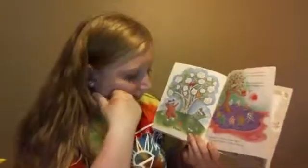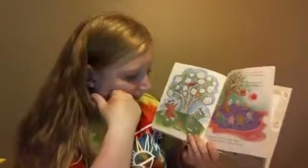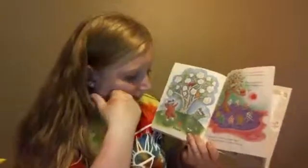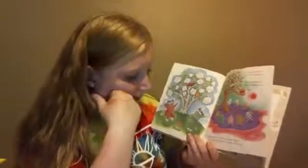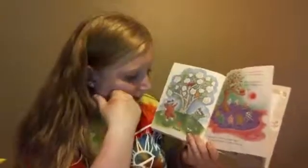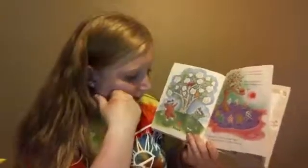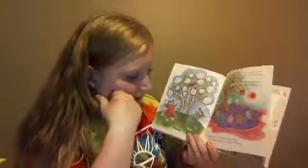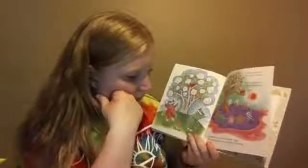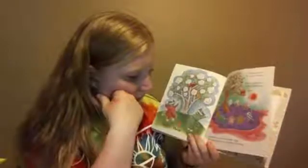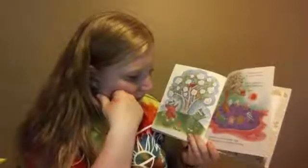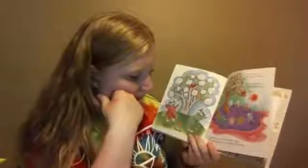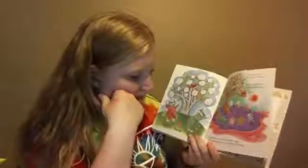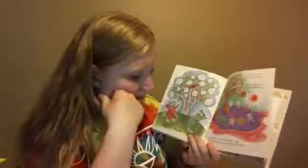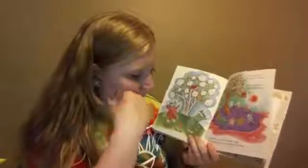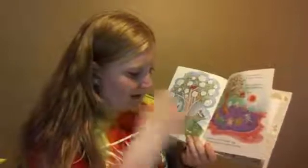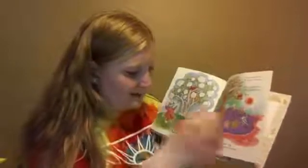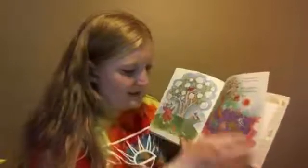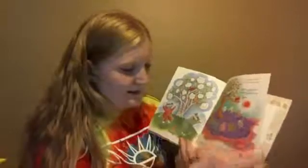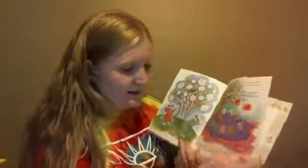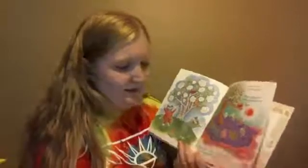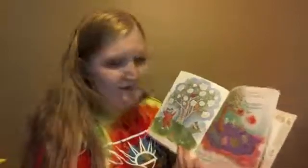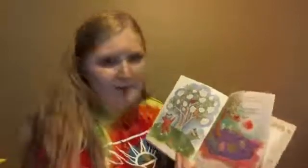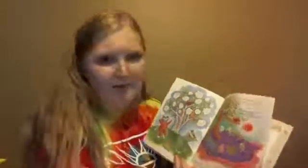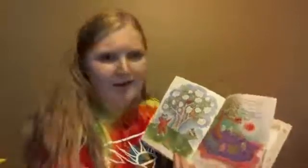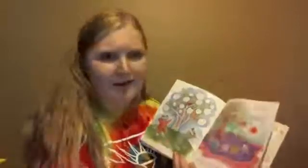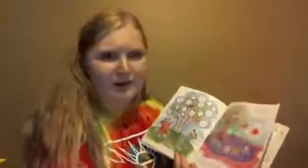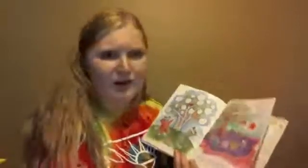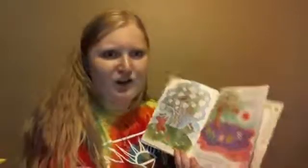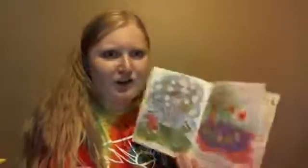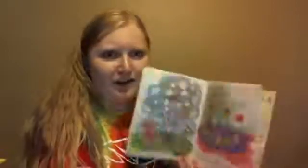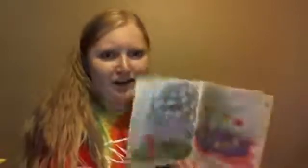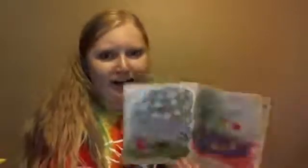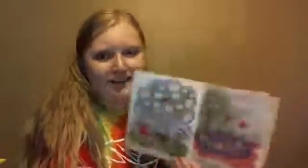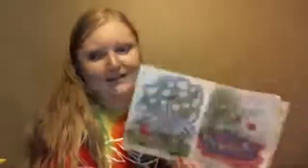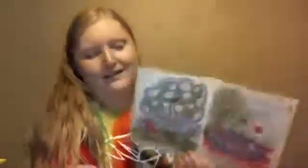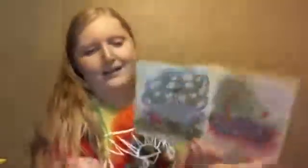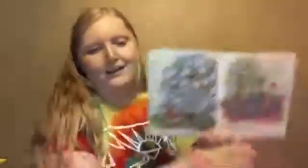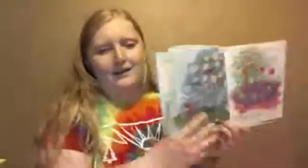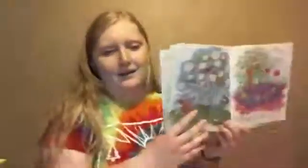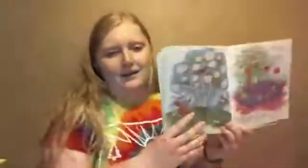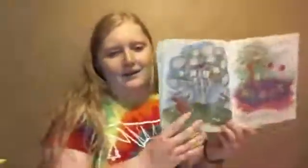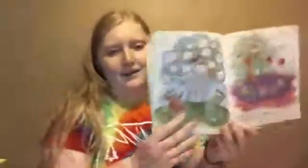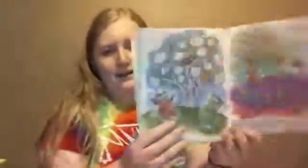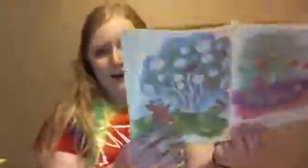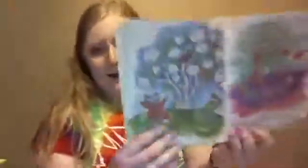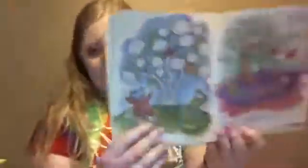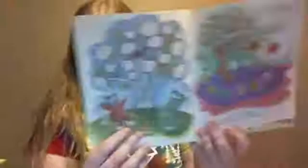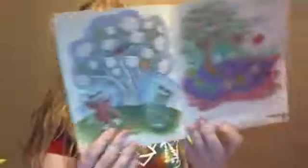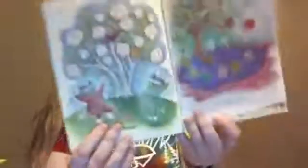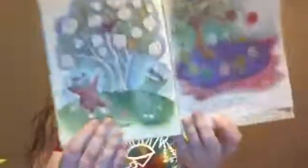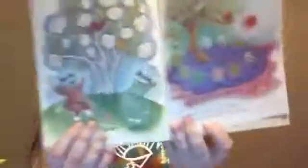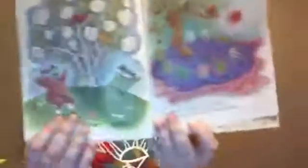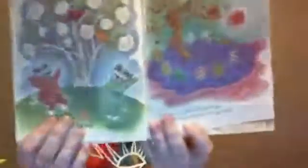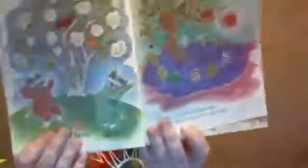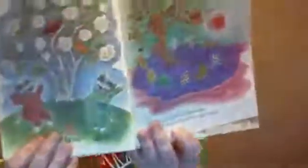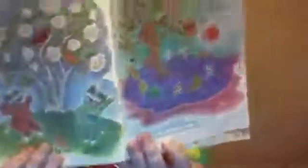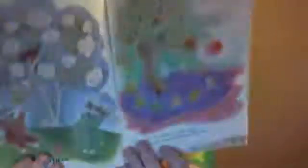And then a world of Easter eggs that danced about on little short legs. These little kittens have such silly